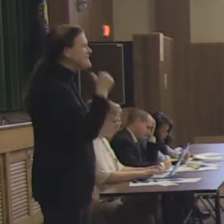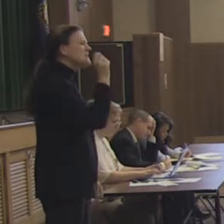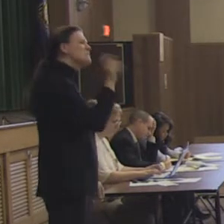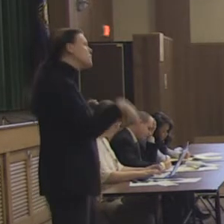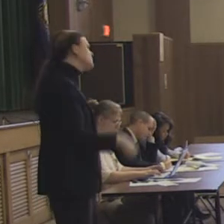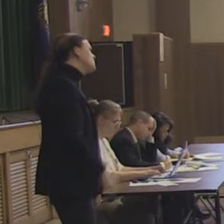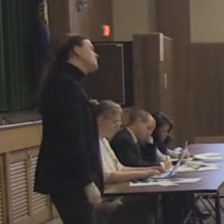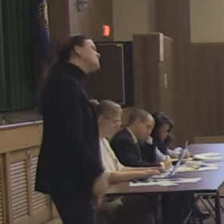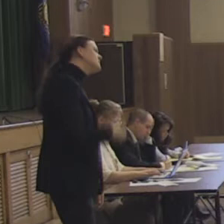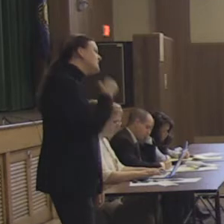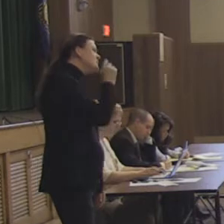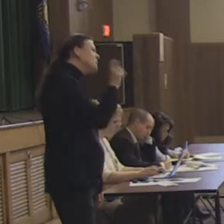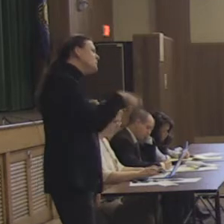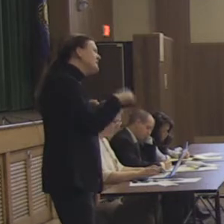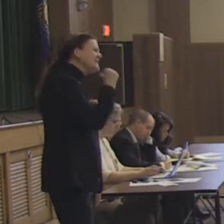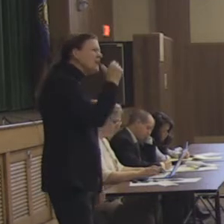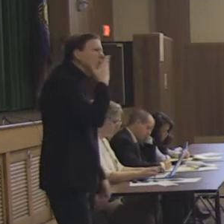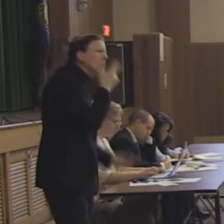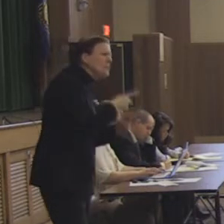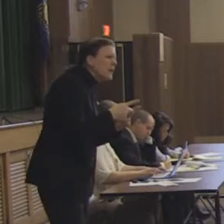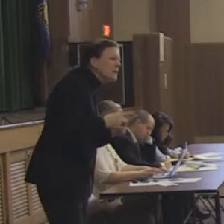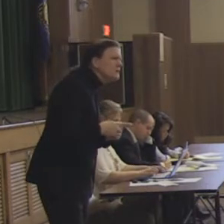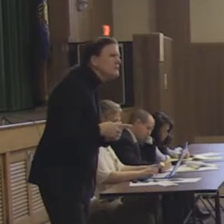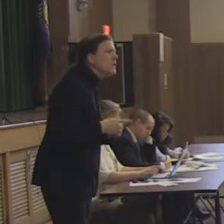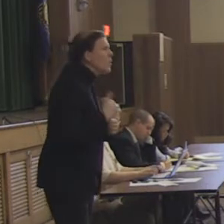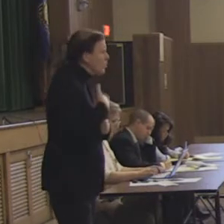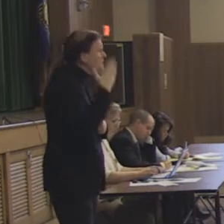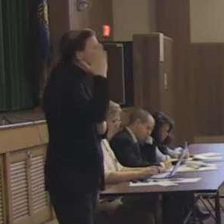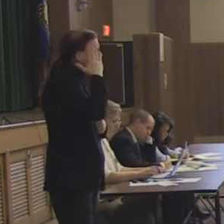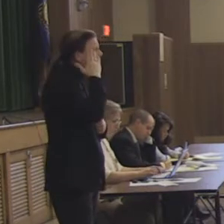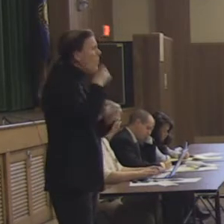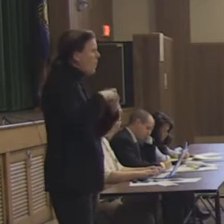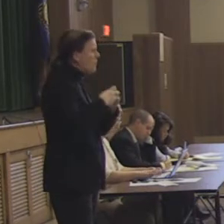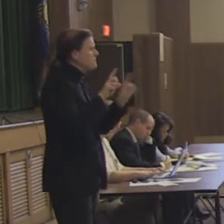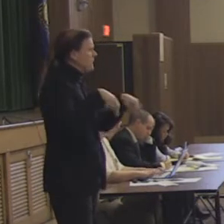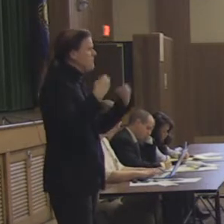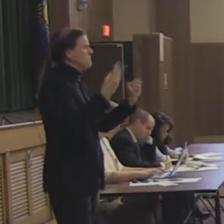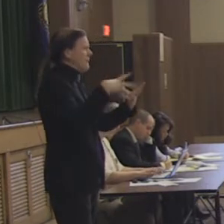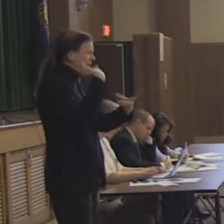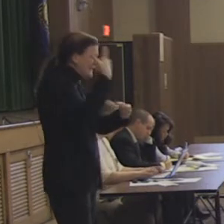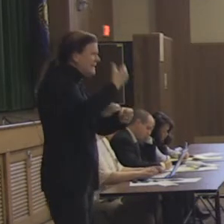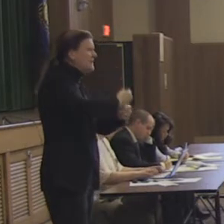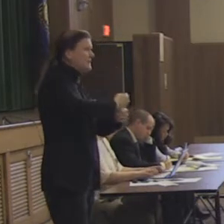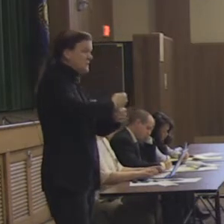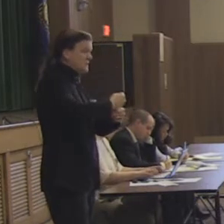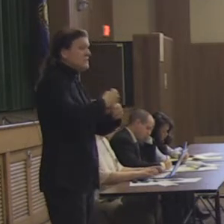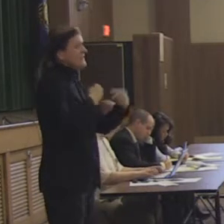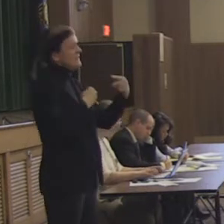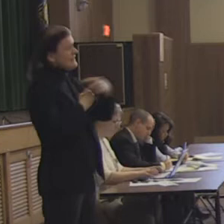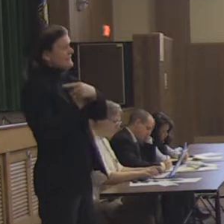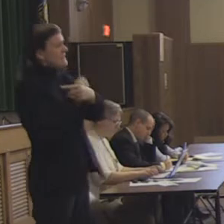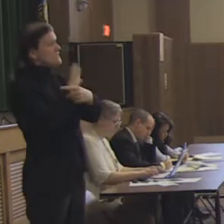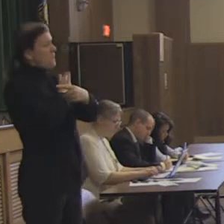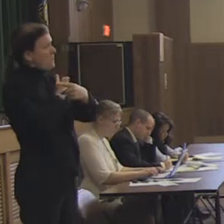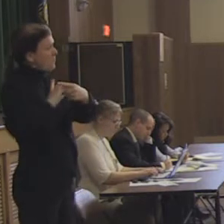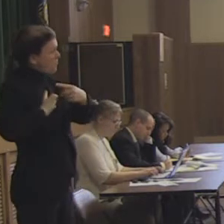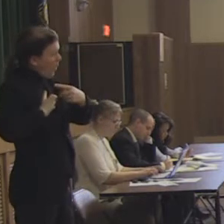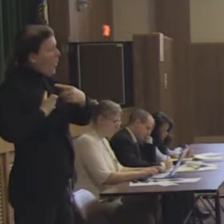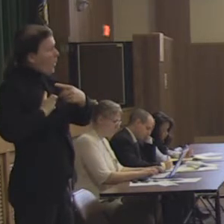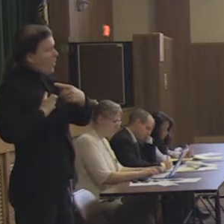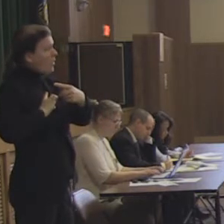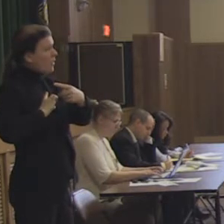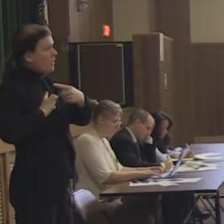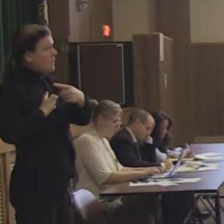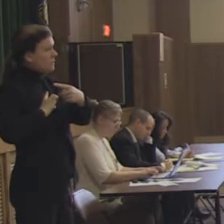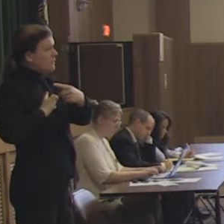happen. It's been an issue that we've known about for a very long time, and this board was supposed to